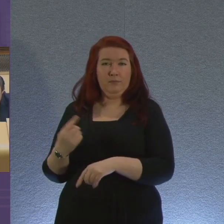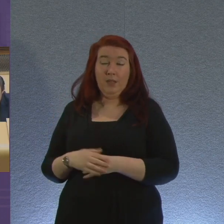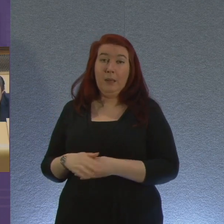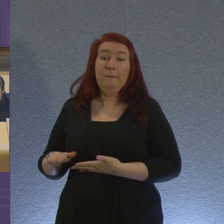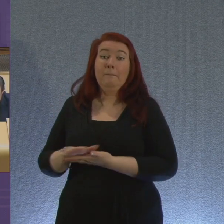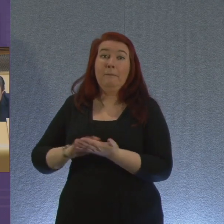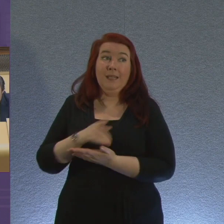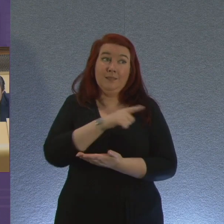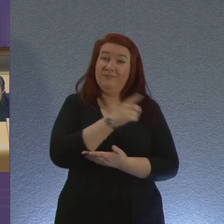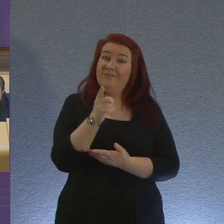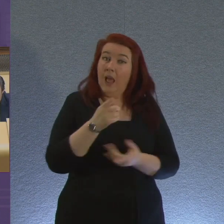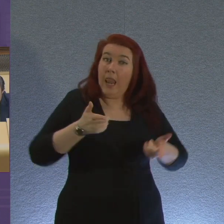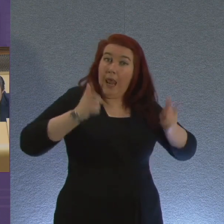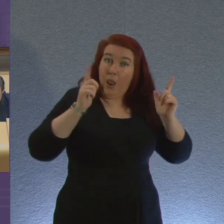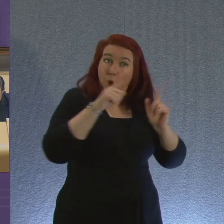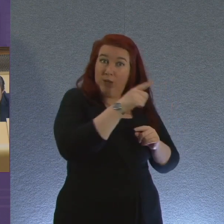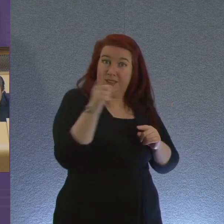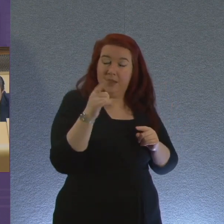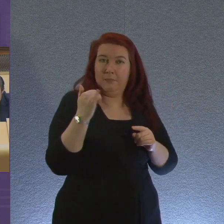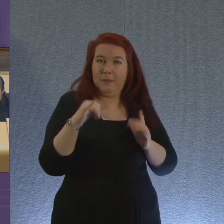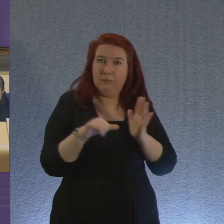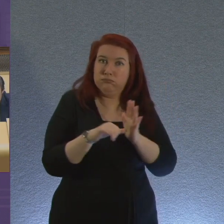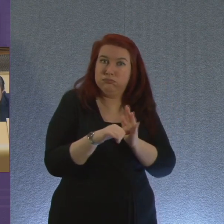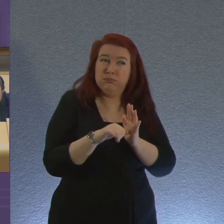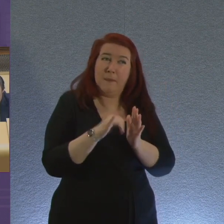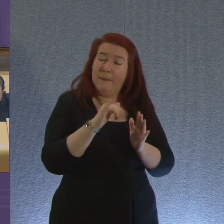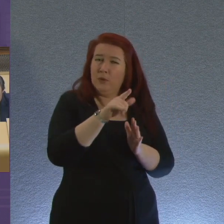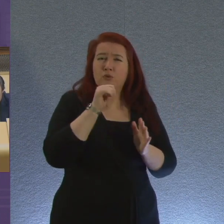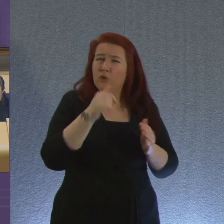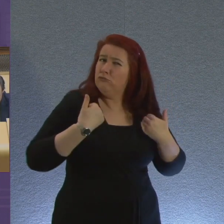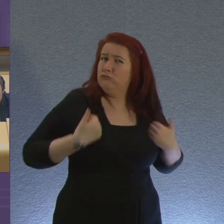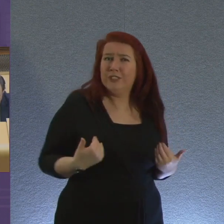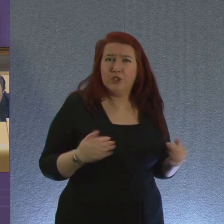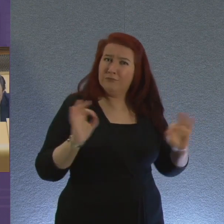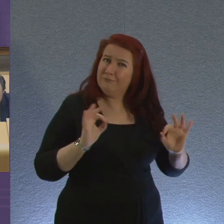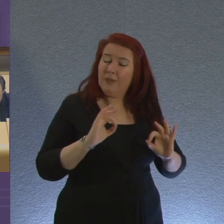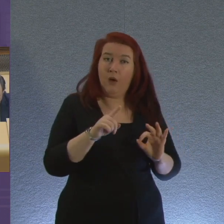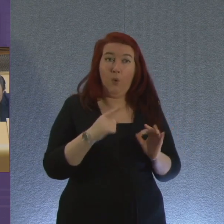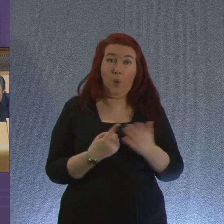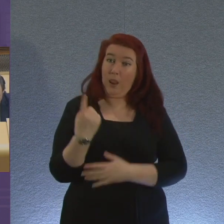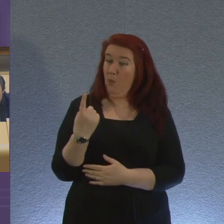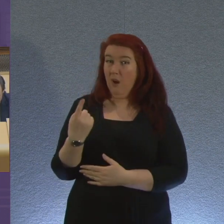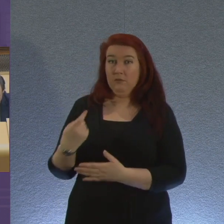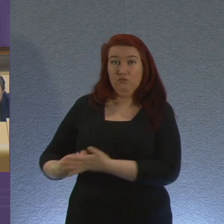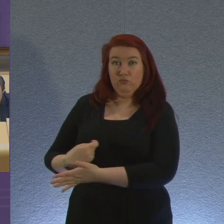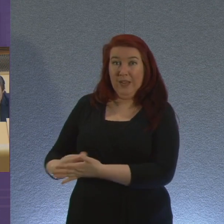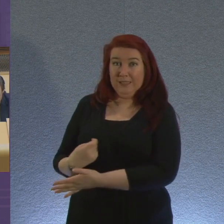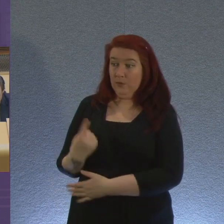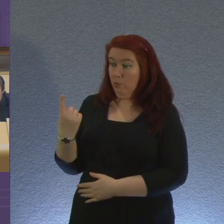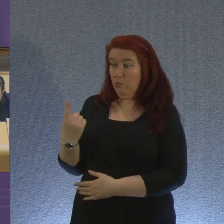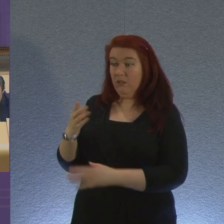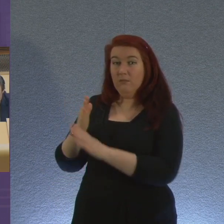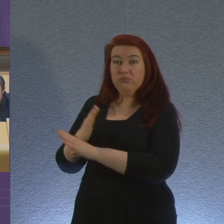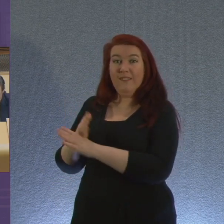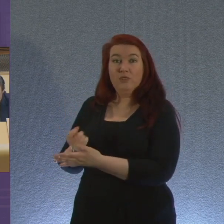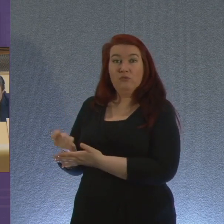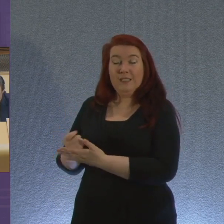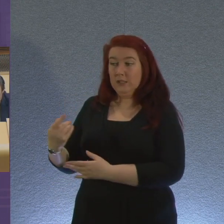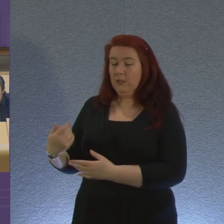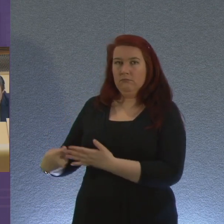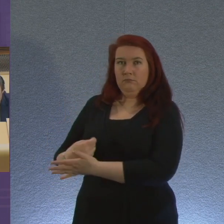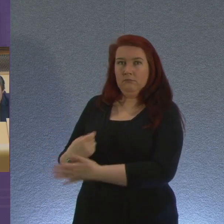difficulty for individuals, sometimes not very well-off people, whose primary source of income is one or more private rental properties. For